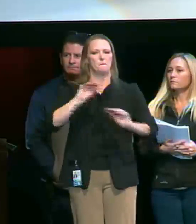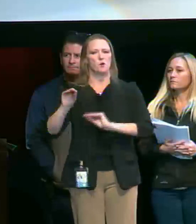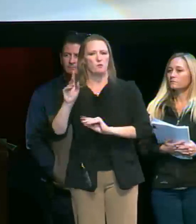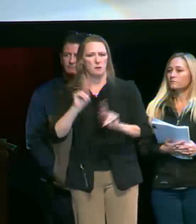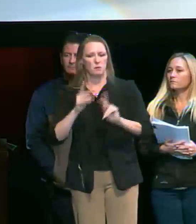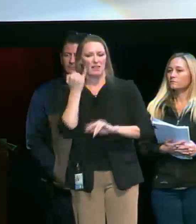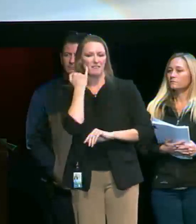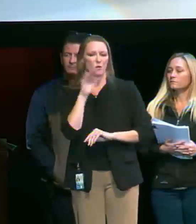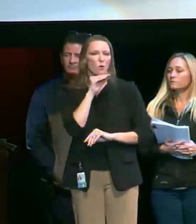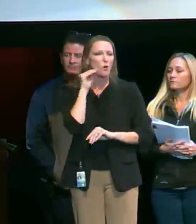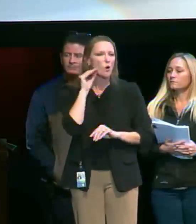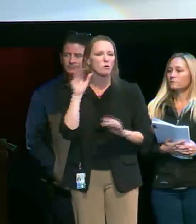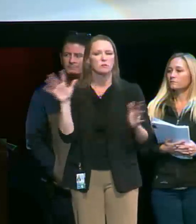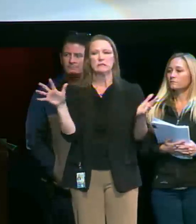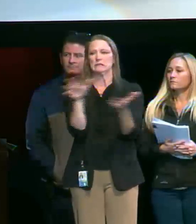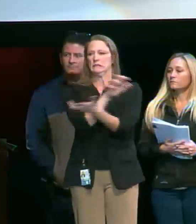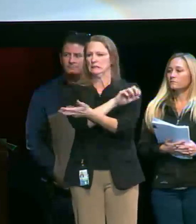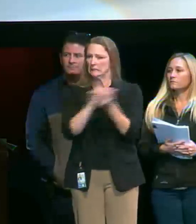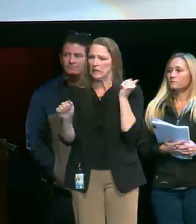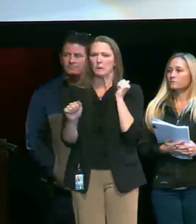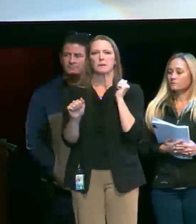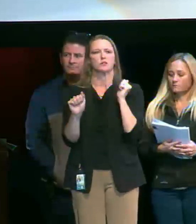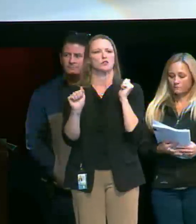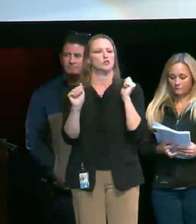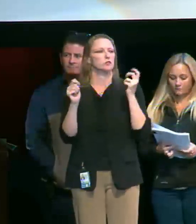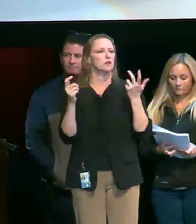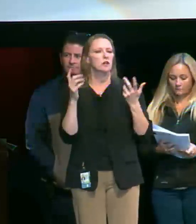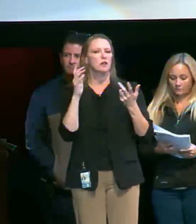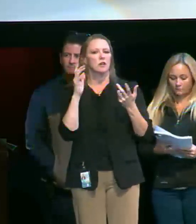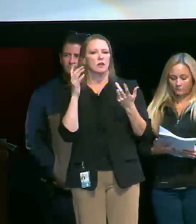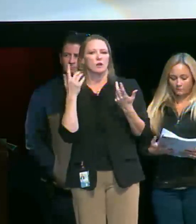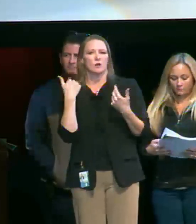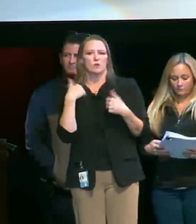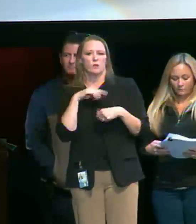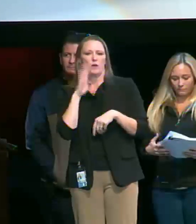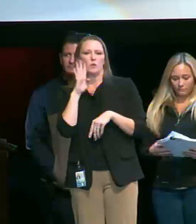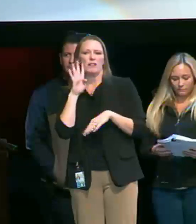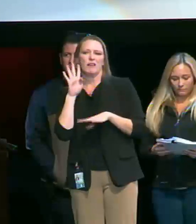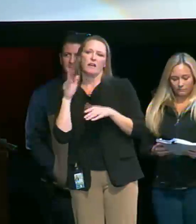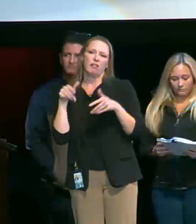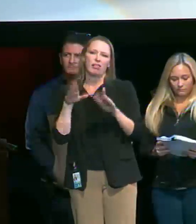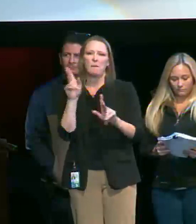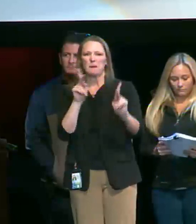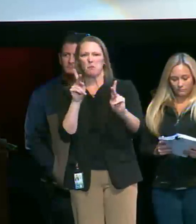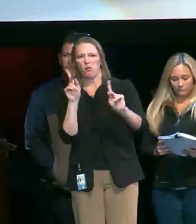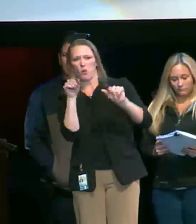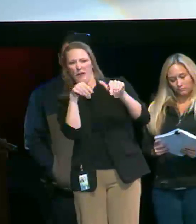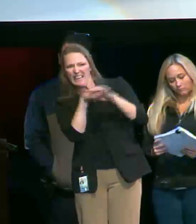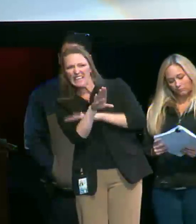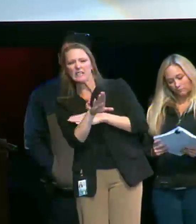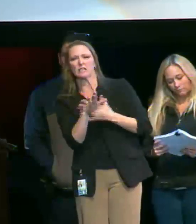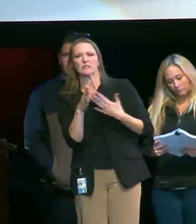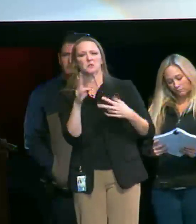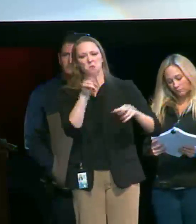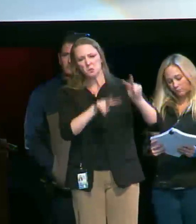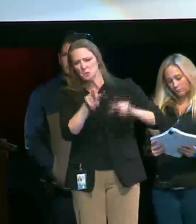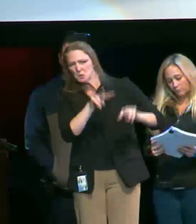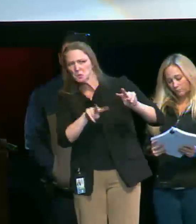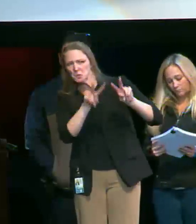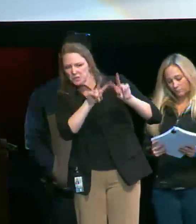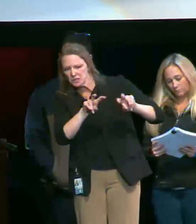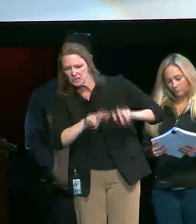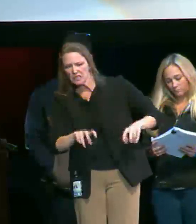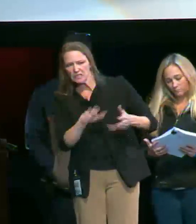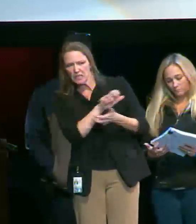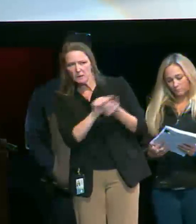and destroyed in some key impact areas. We're going to be moving them in there so that they can assess the damage, maybe remove some